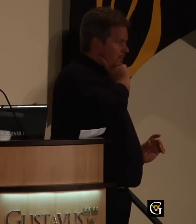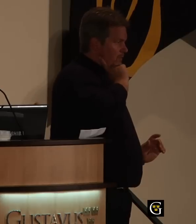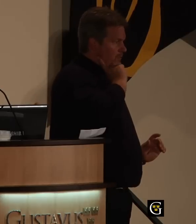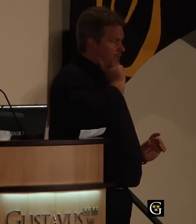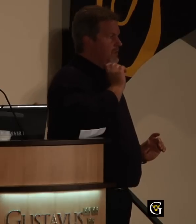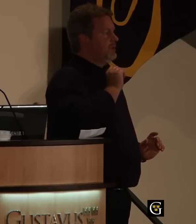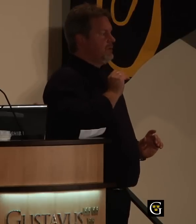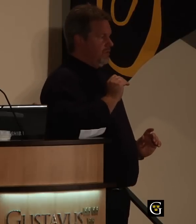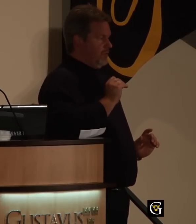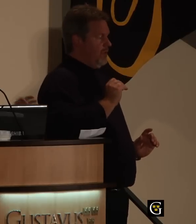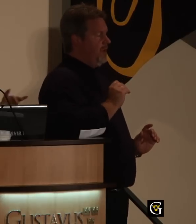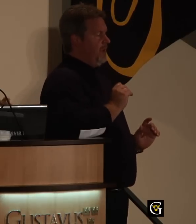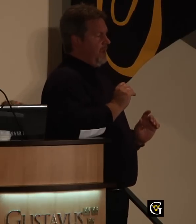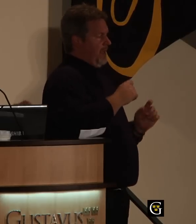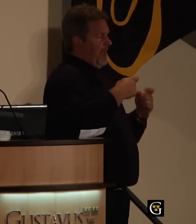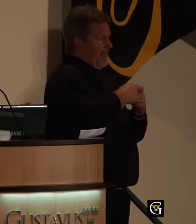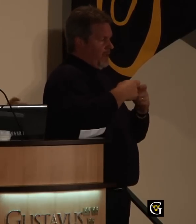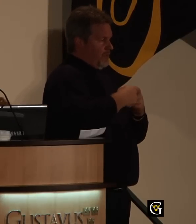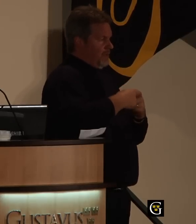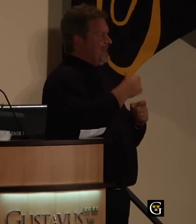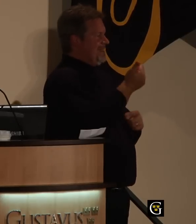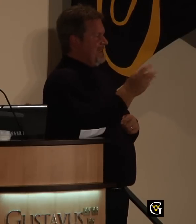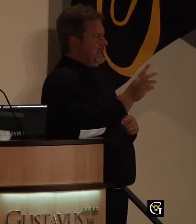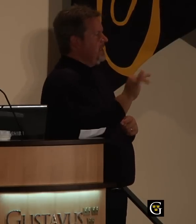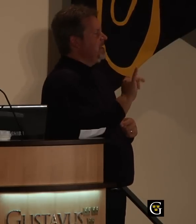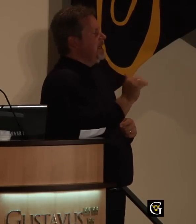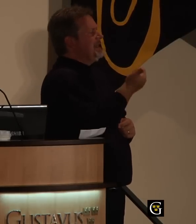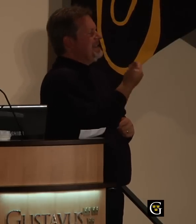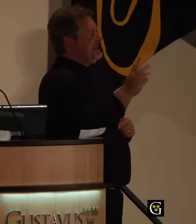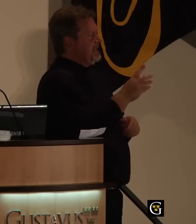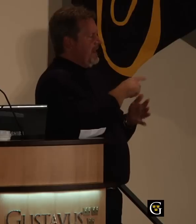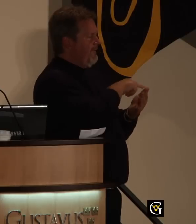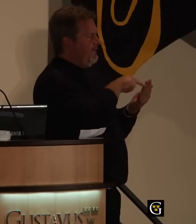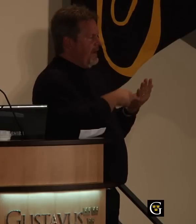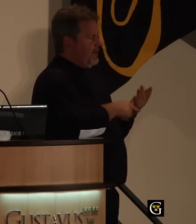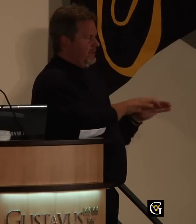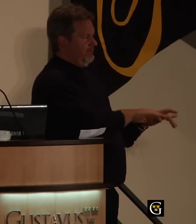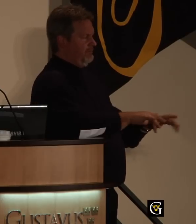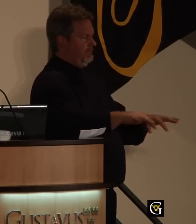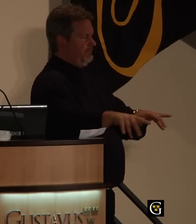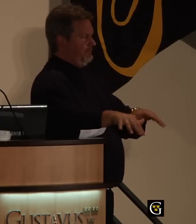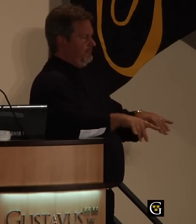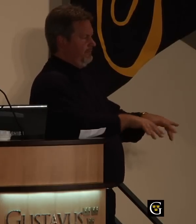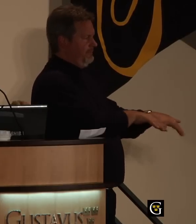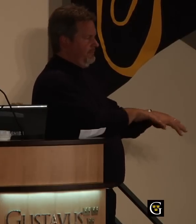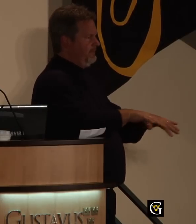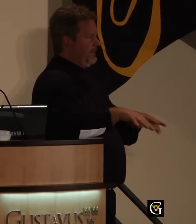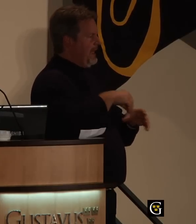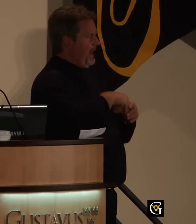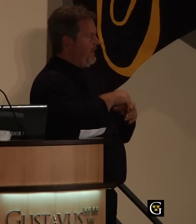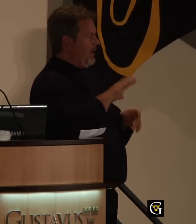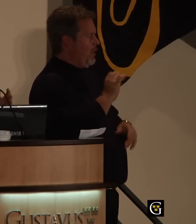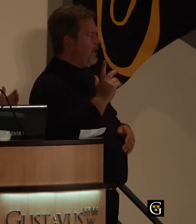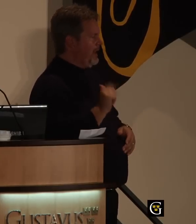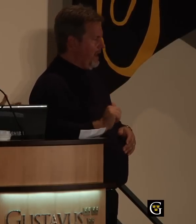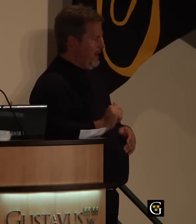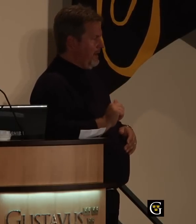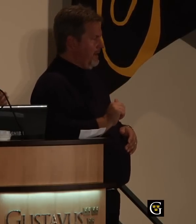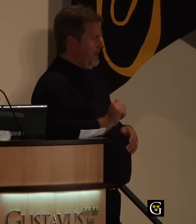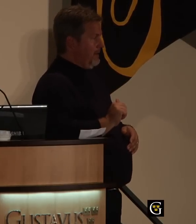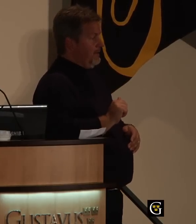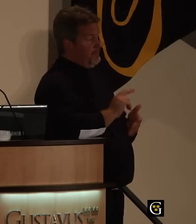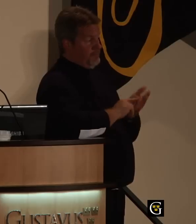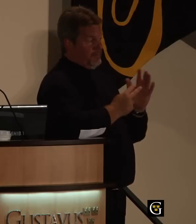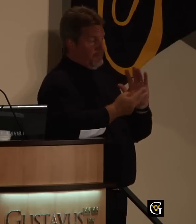16 electrodes are kind of like 16 fingers that play the piano of the cochlear. In other words, it gives me